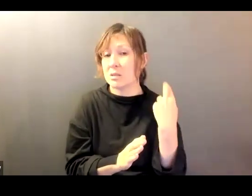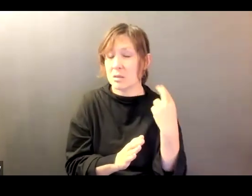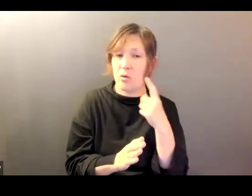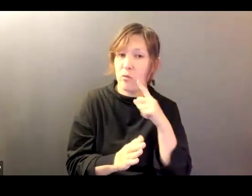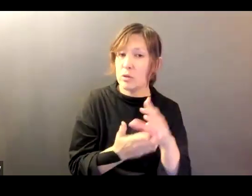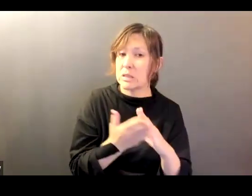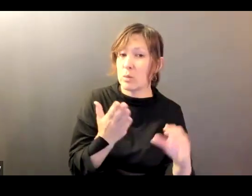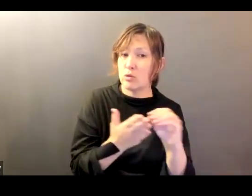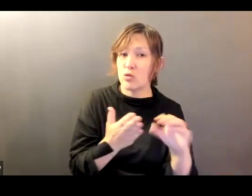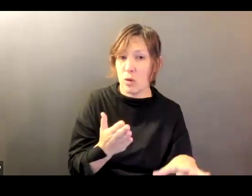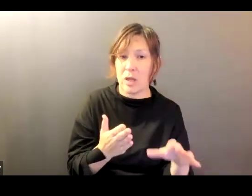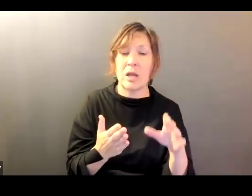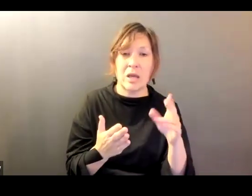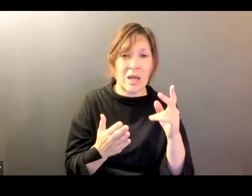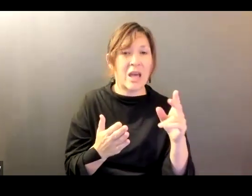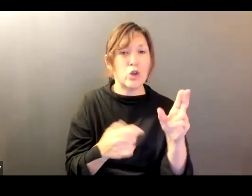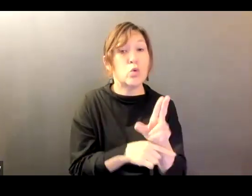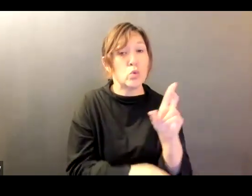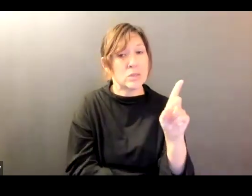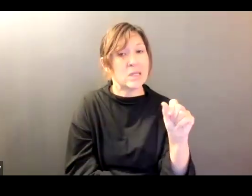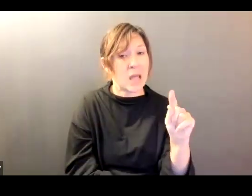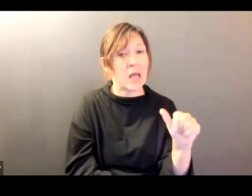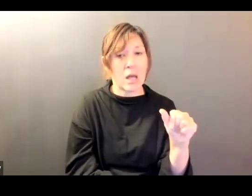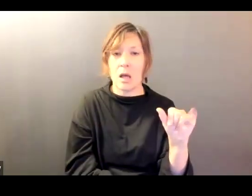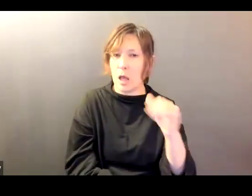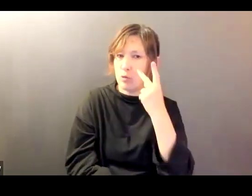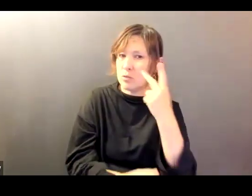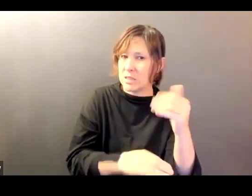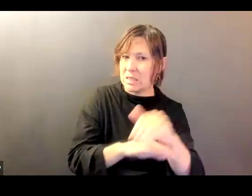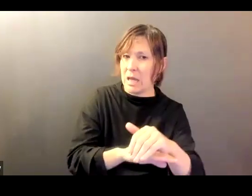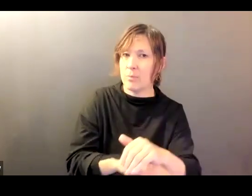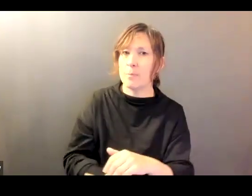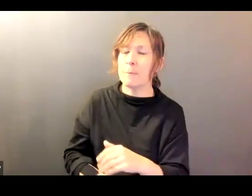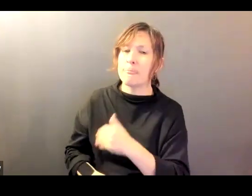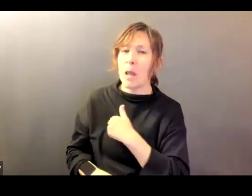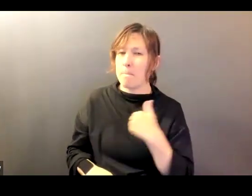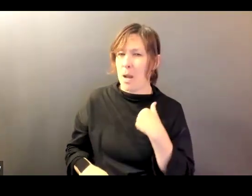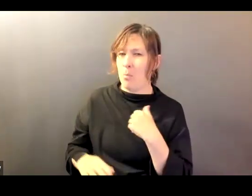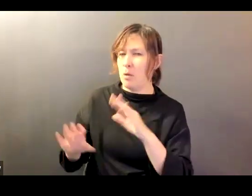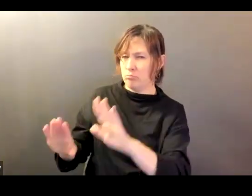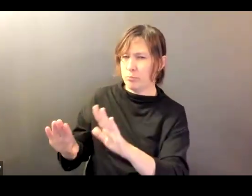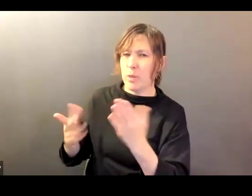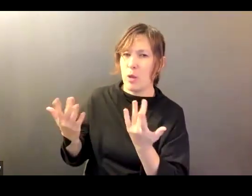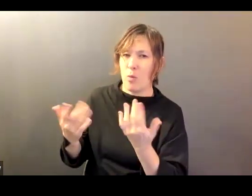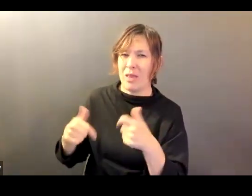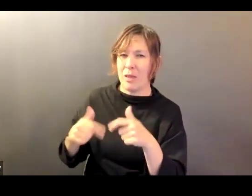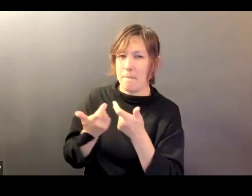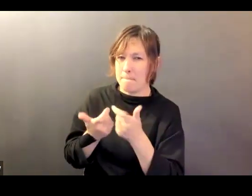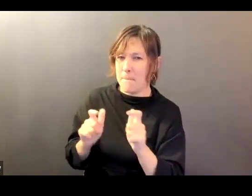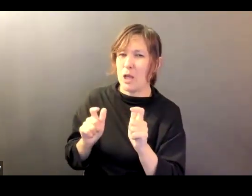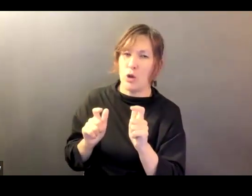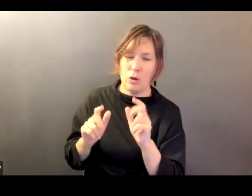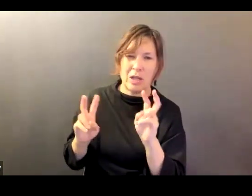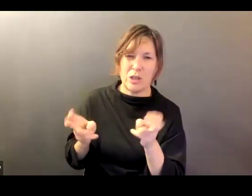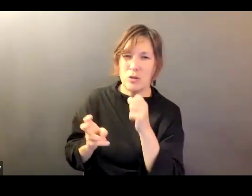well. I guess just to ground a little further in that, and it's a bigger issue than just in this setting, and mostly